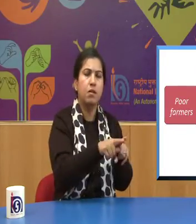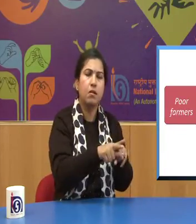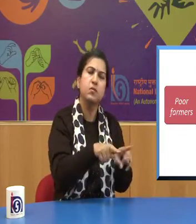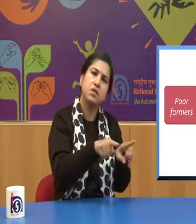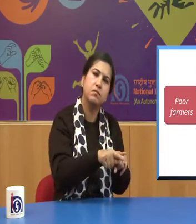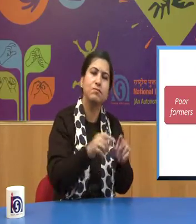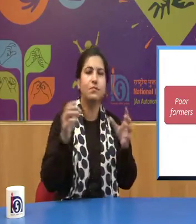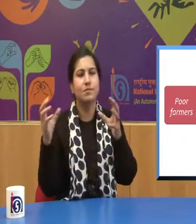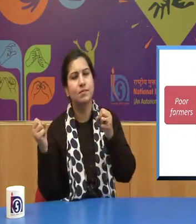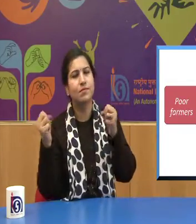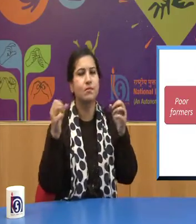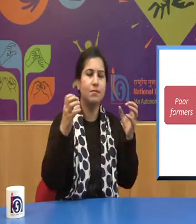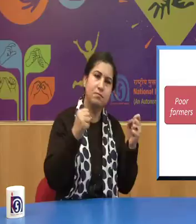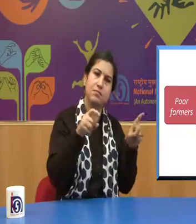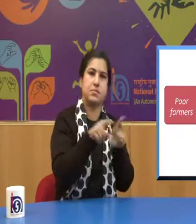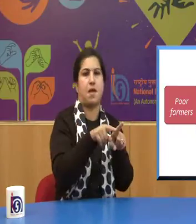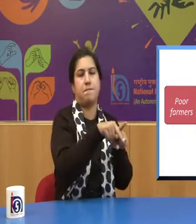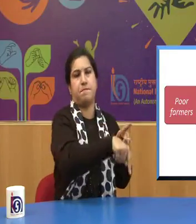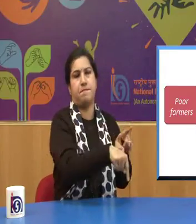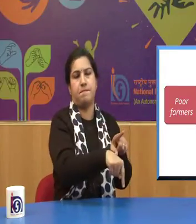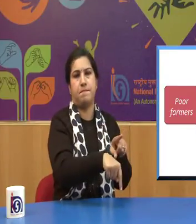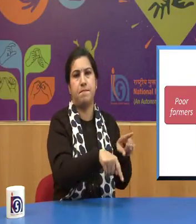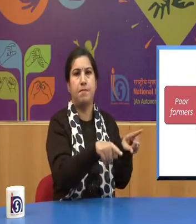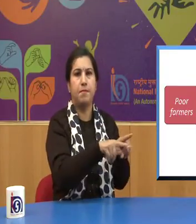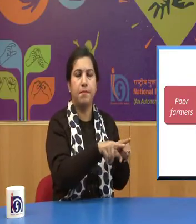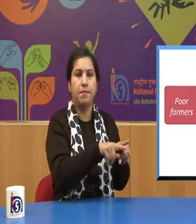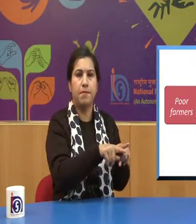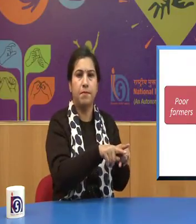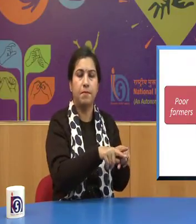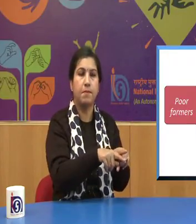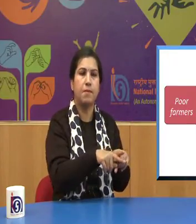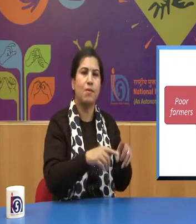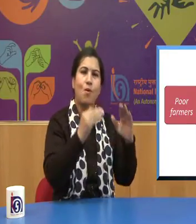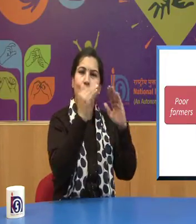who used to travel from one place to the other in Bengal.